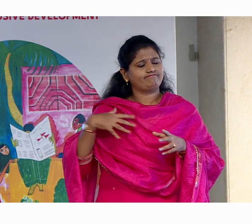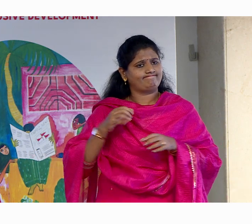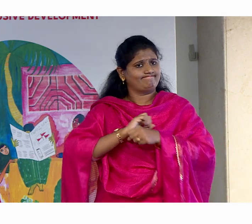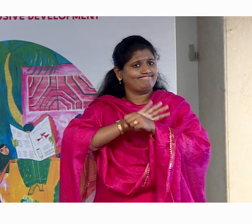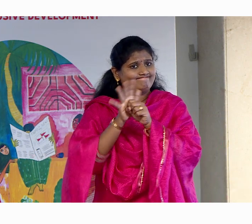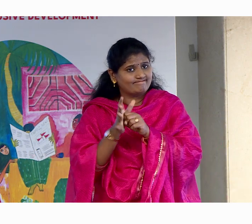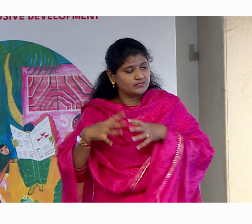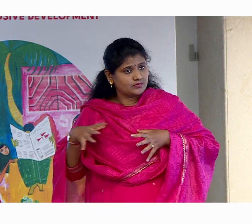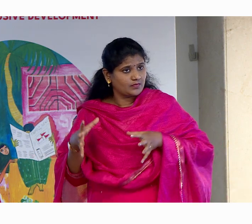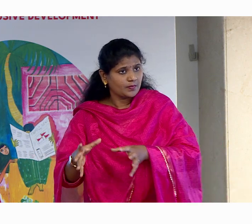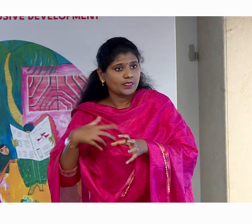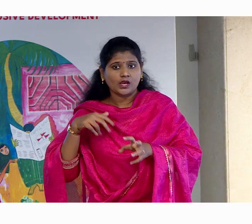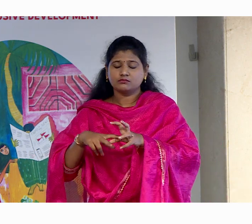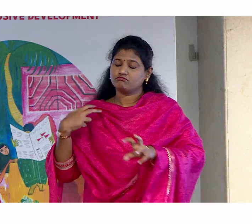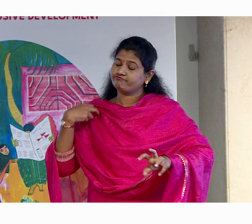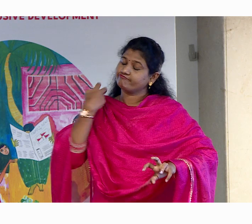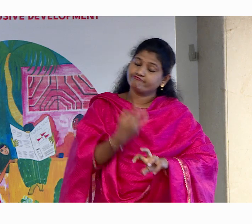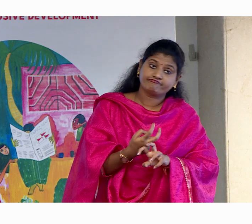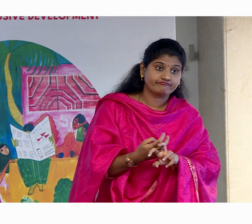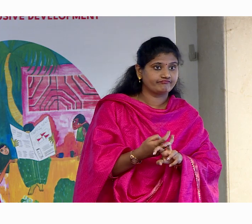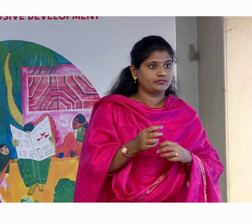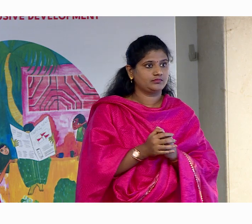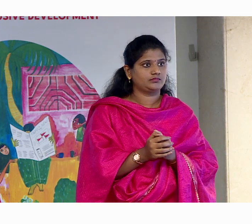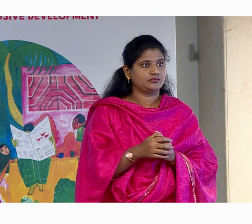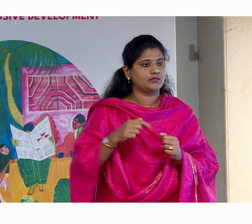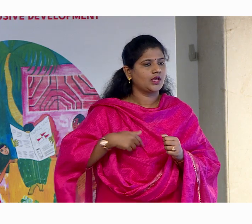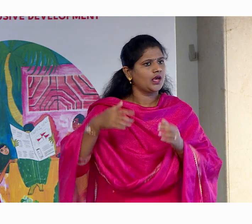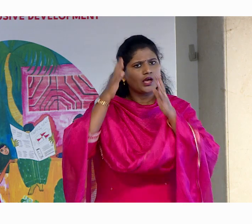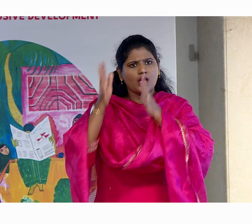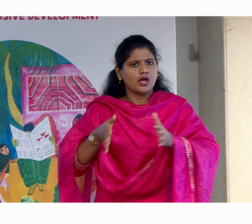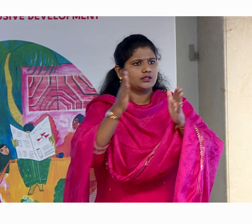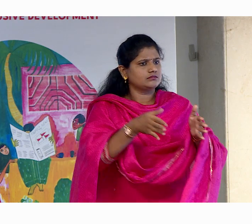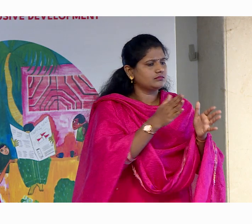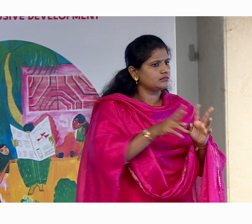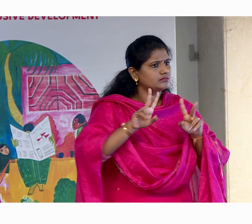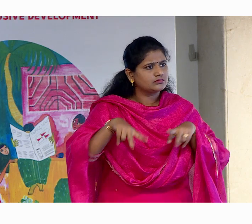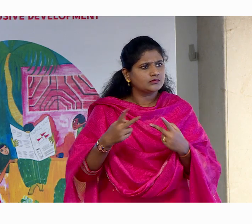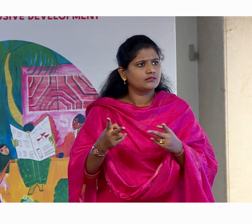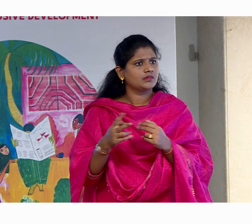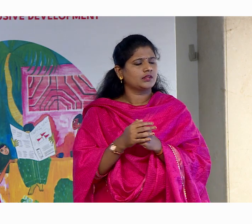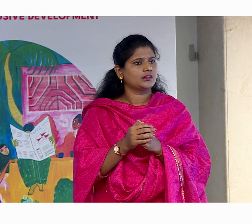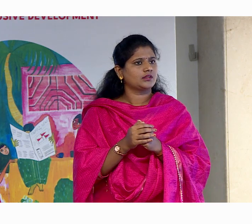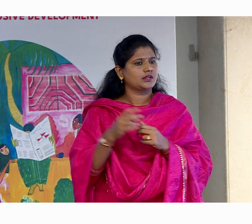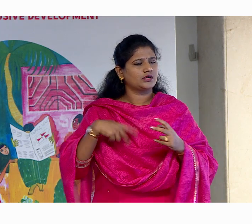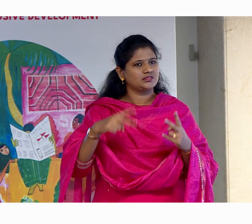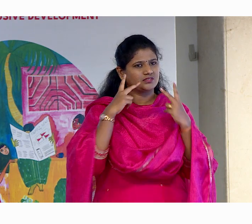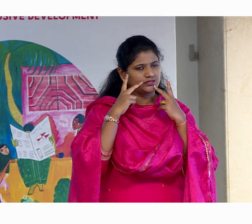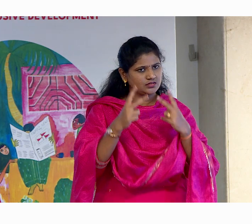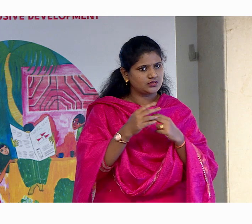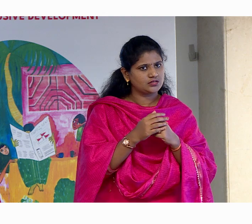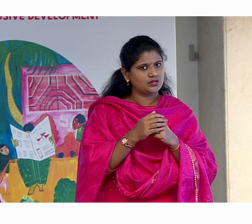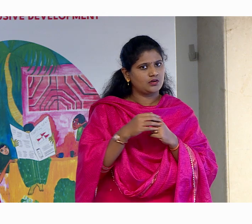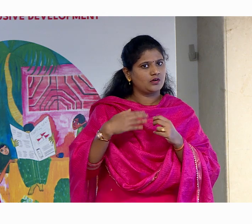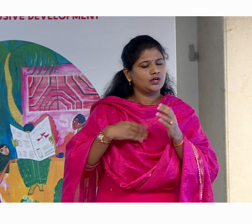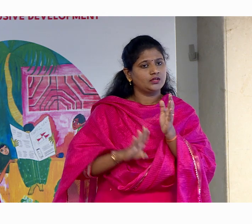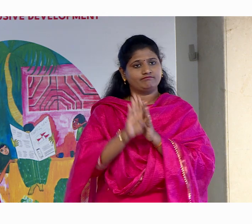It's a very eclectic mix. Our disciplines in medicine, in nursing, in social science, in the implementation